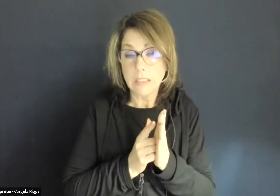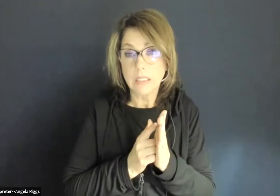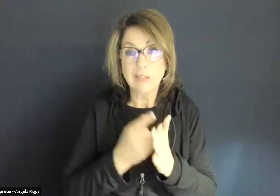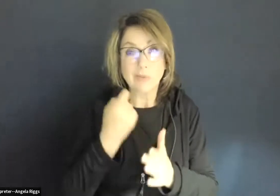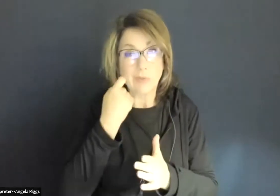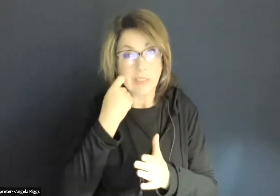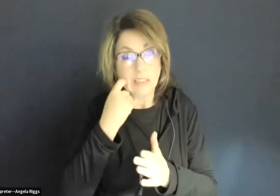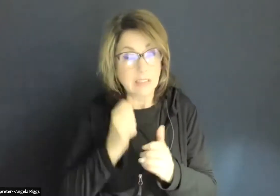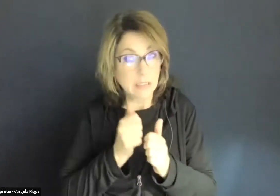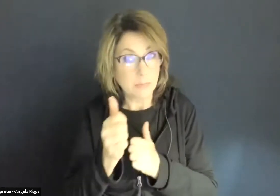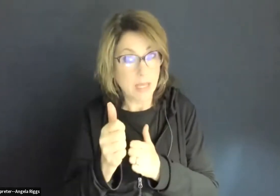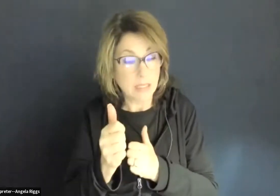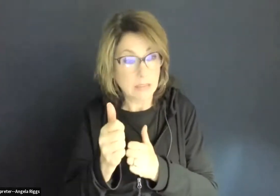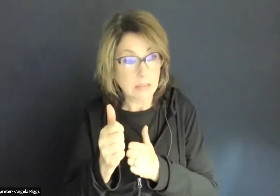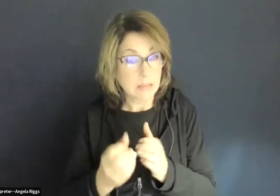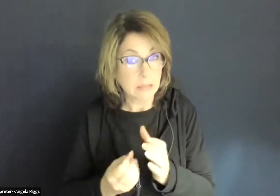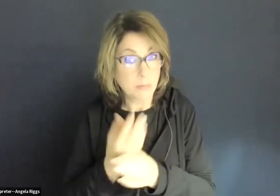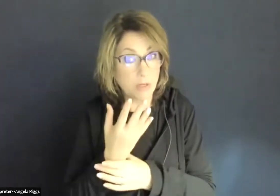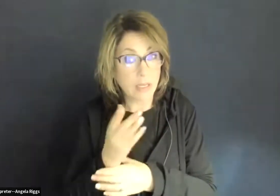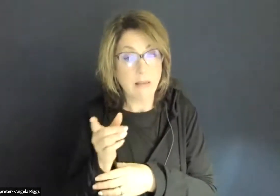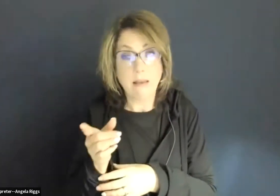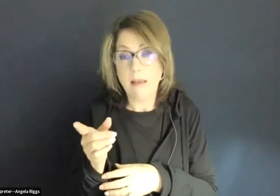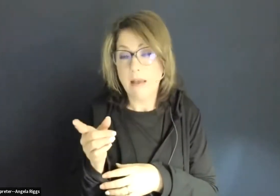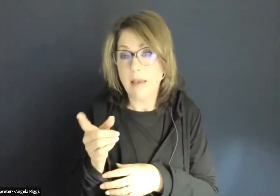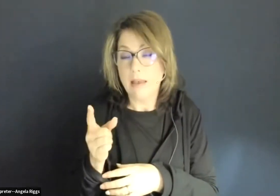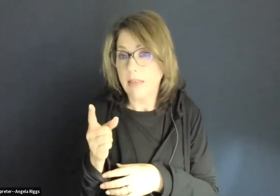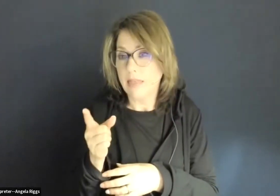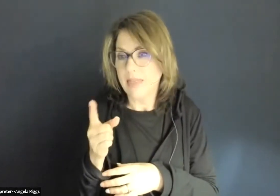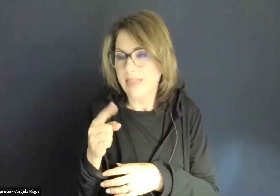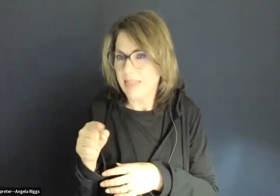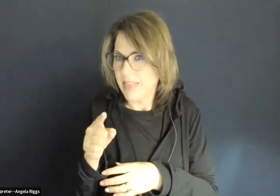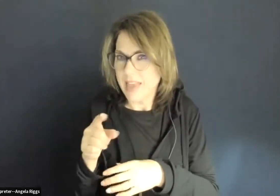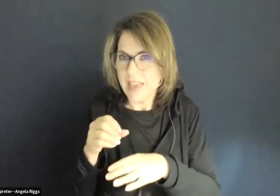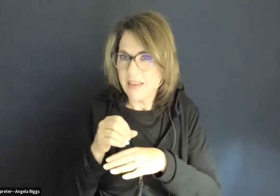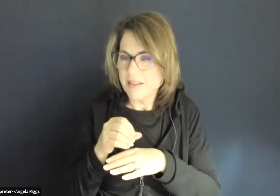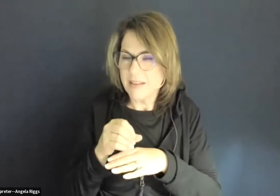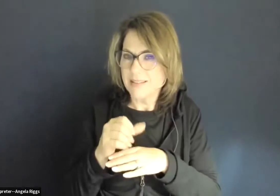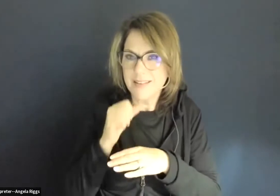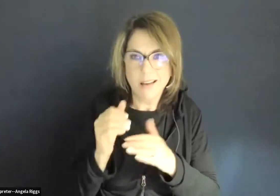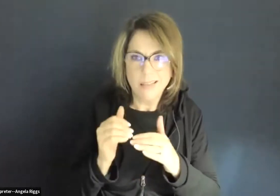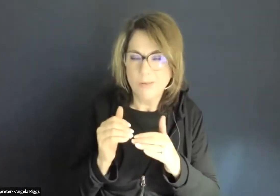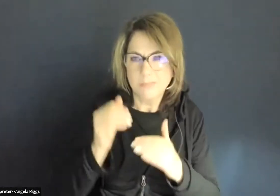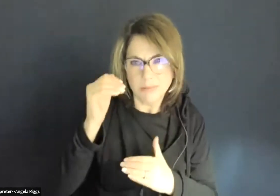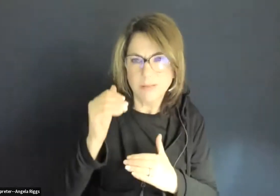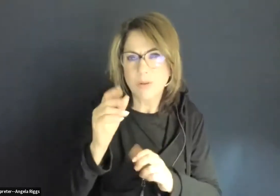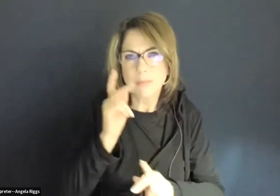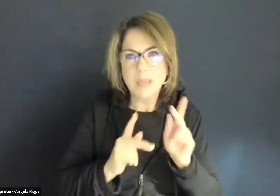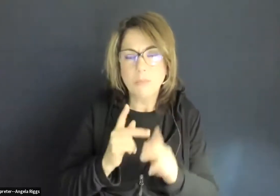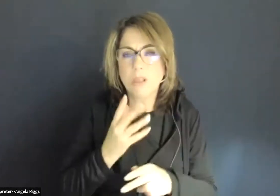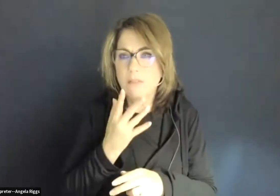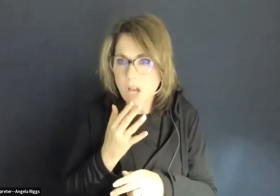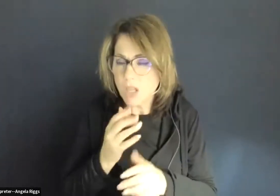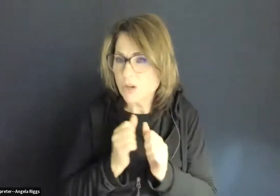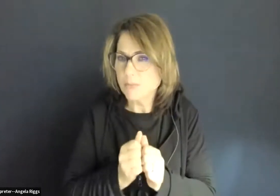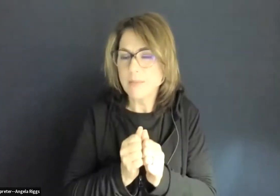passed this past spring, they disproportionately affect people of color and people with